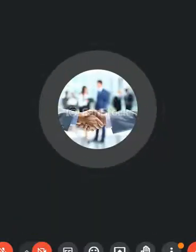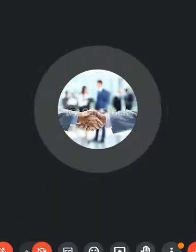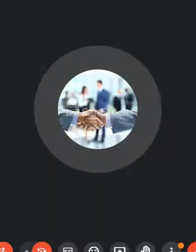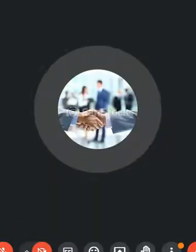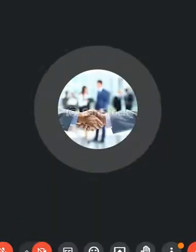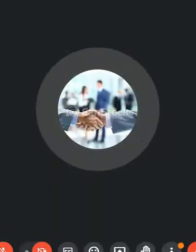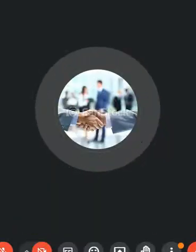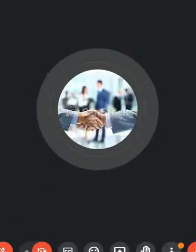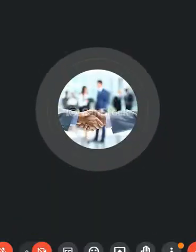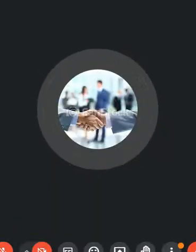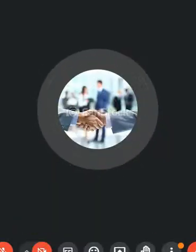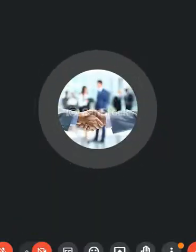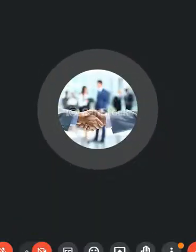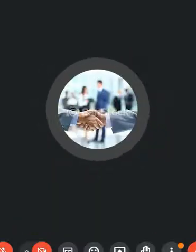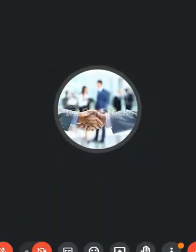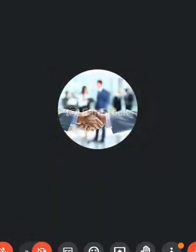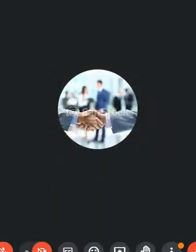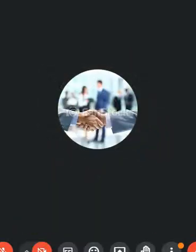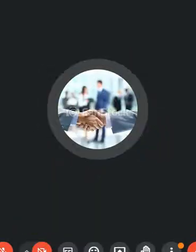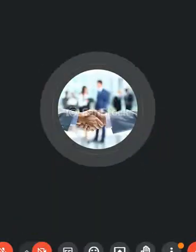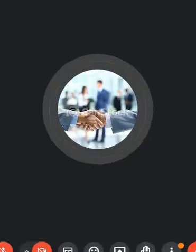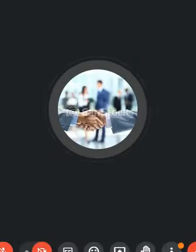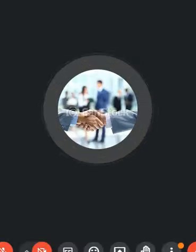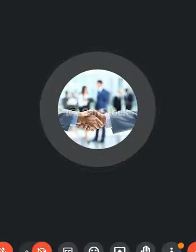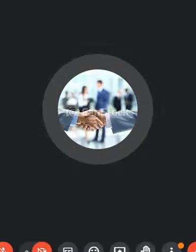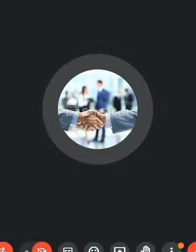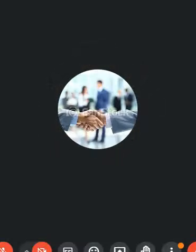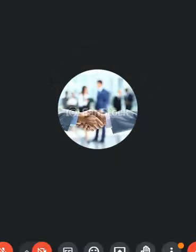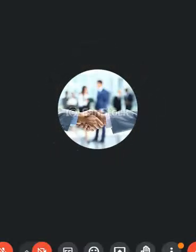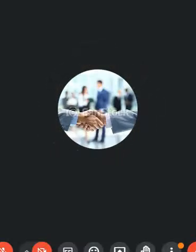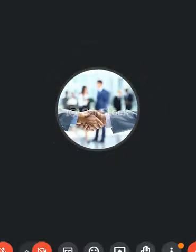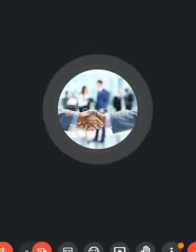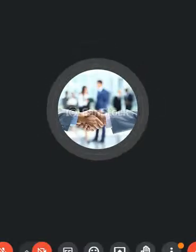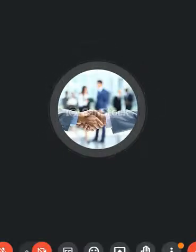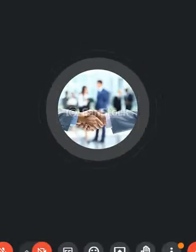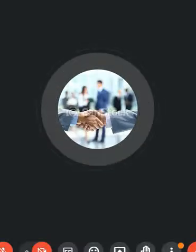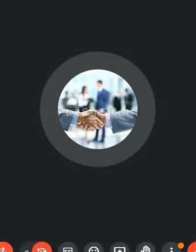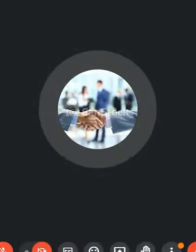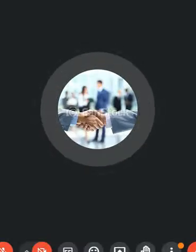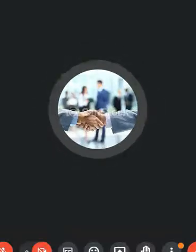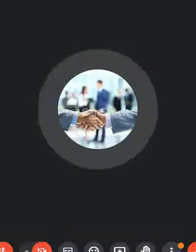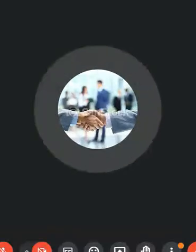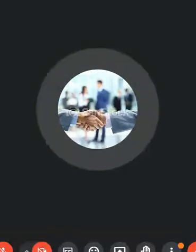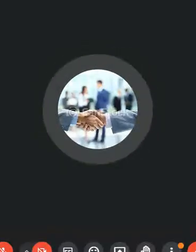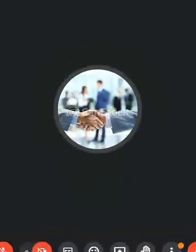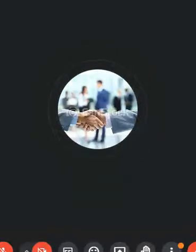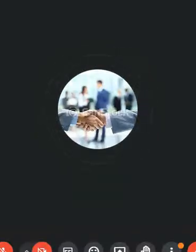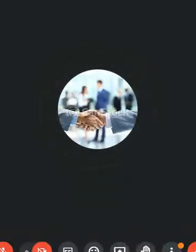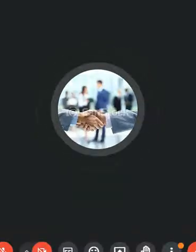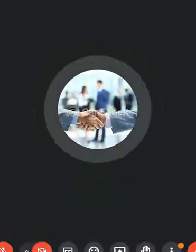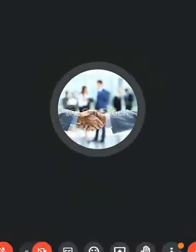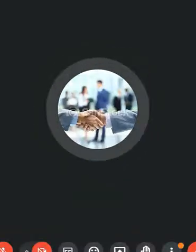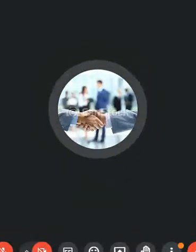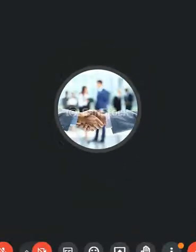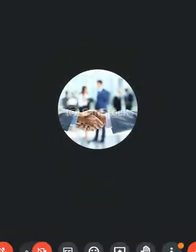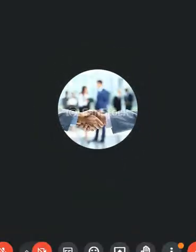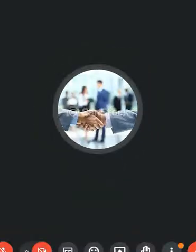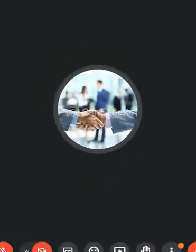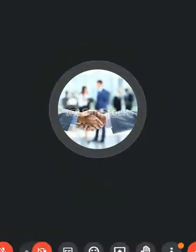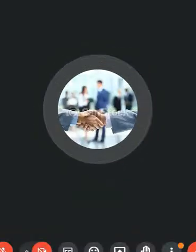is between the time. I've heard you mention you don't have to like sign the colon. That is